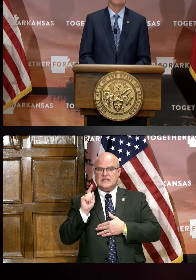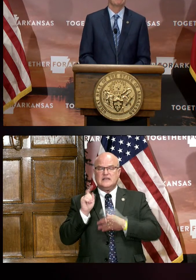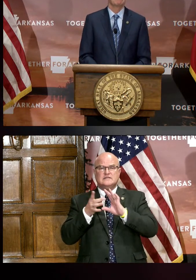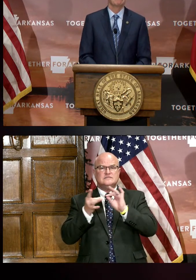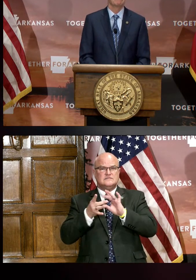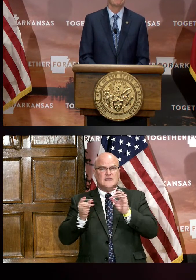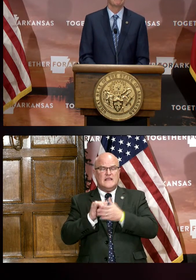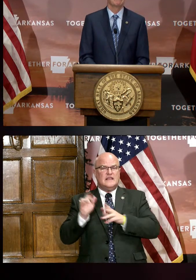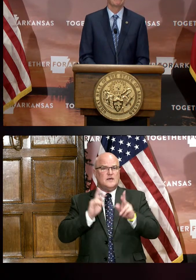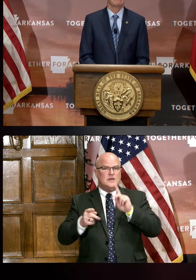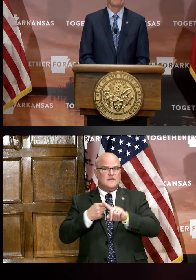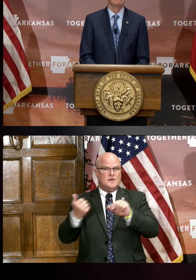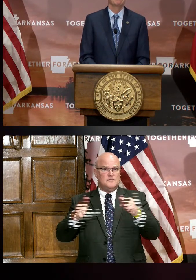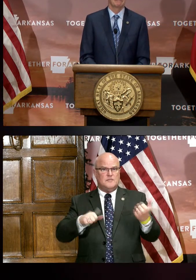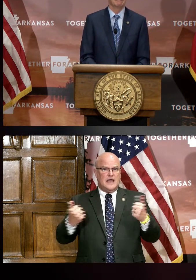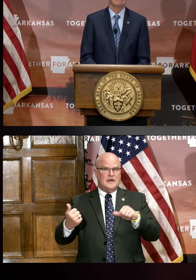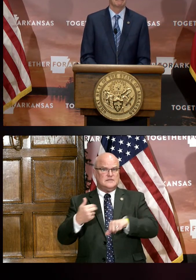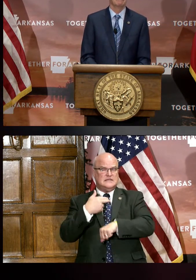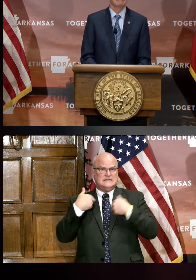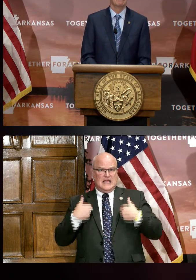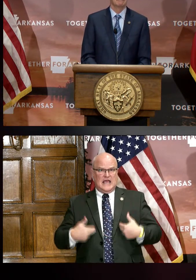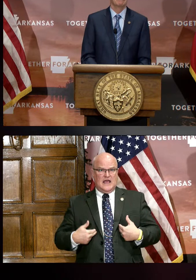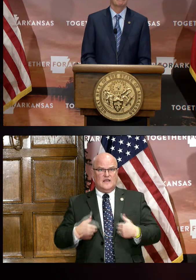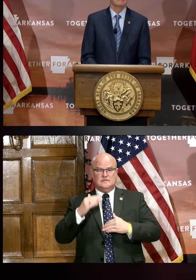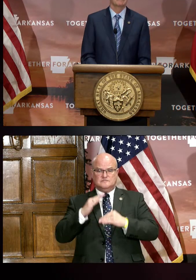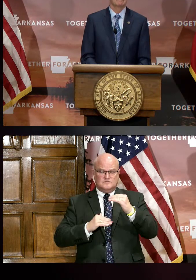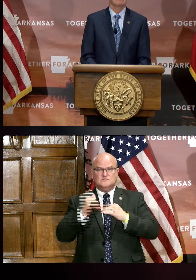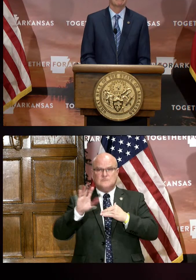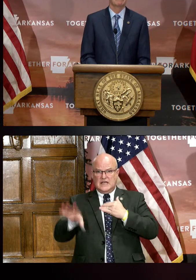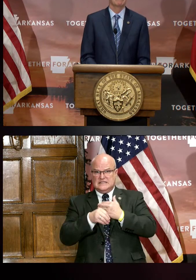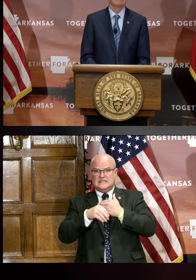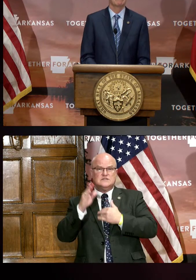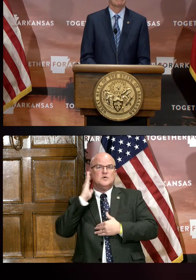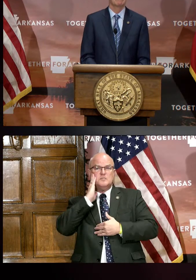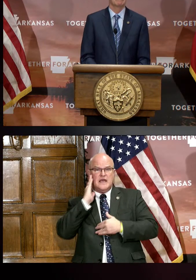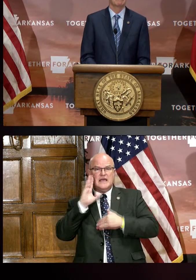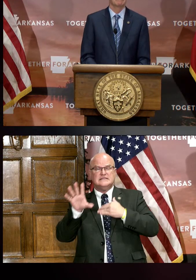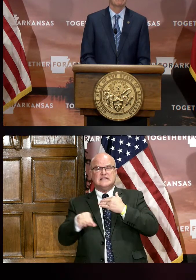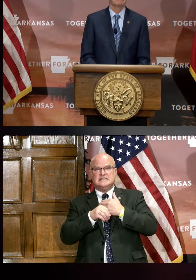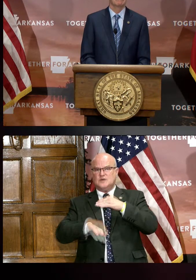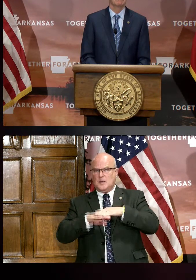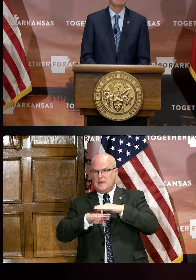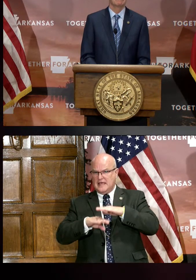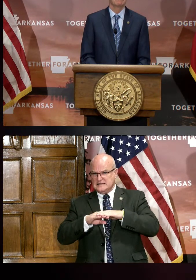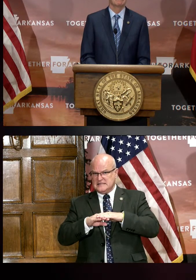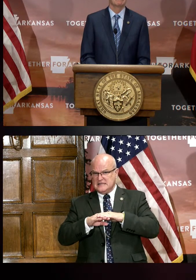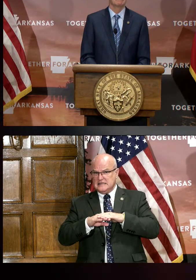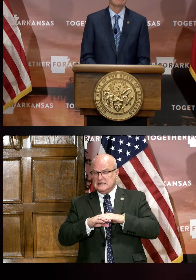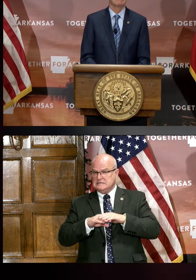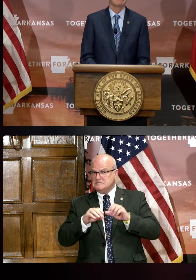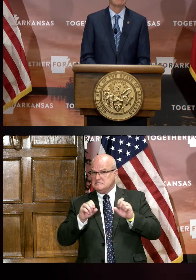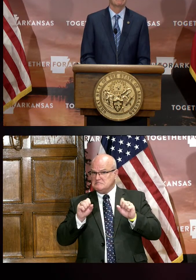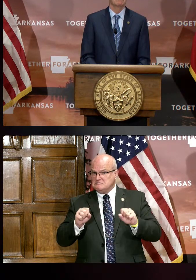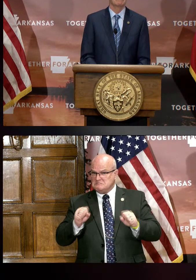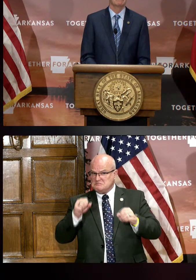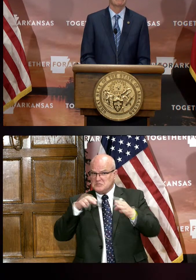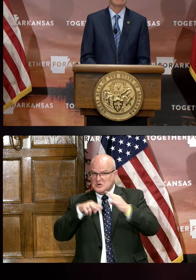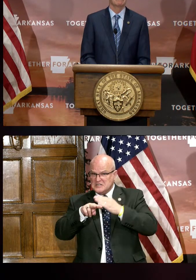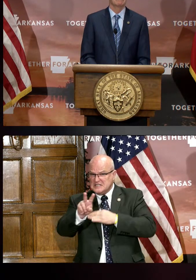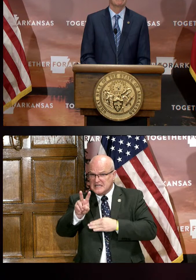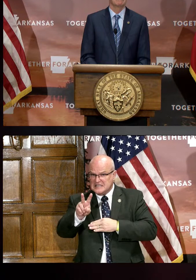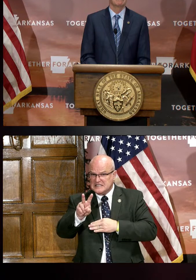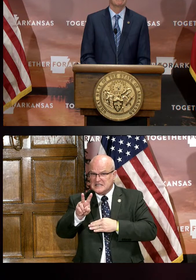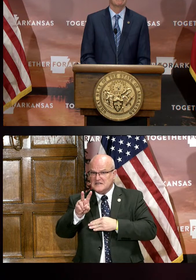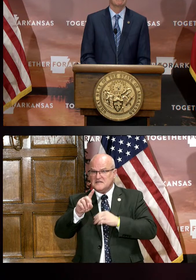with the folks from Baptist Health about the construction of additional beds and additional capacity. Is there predictive